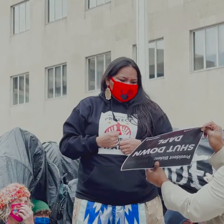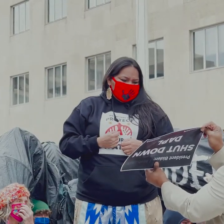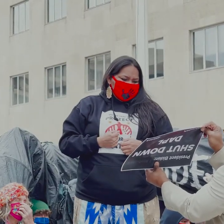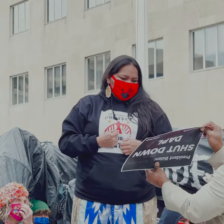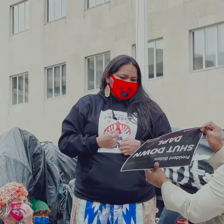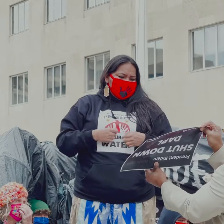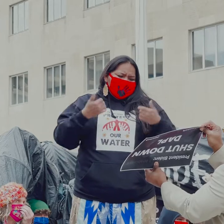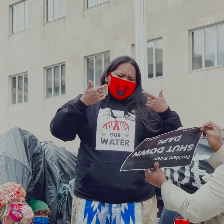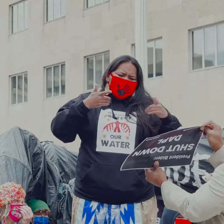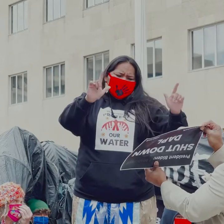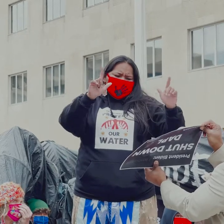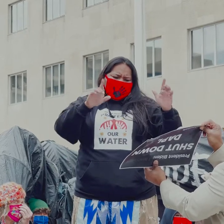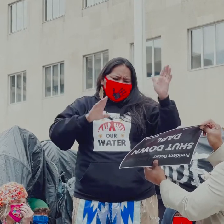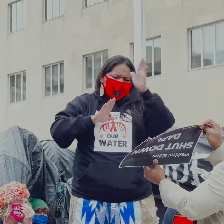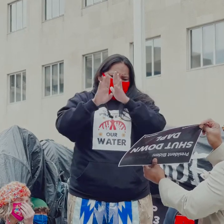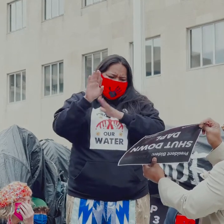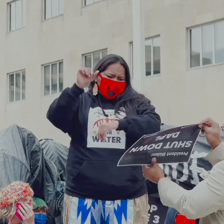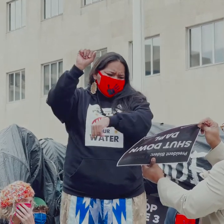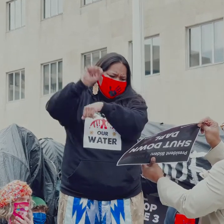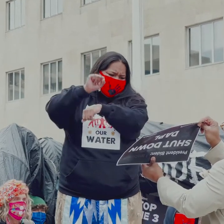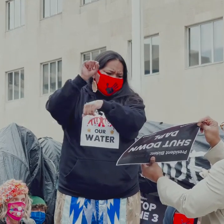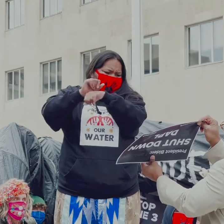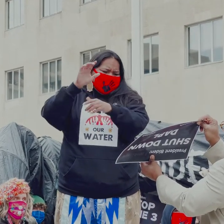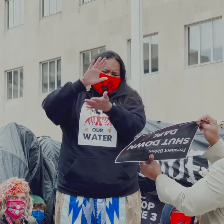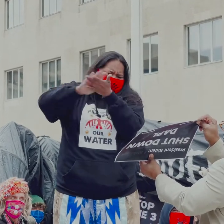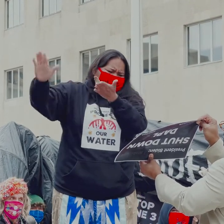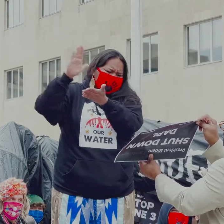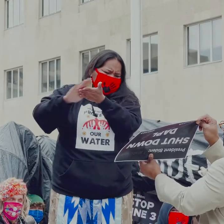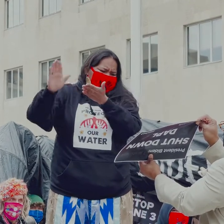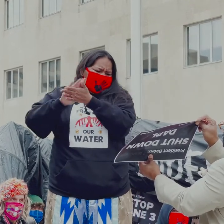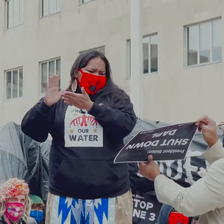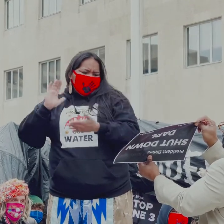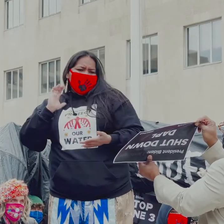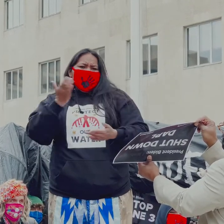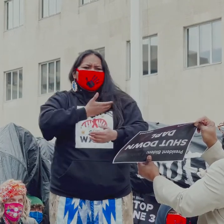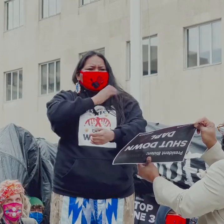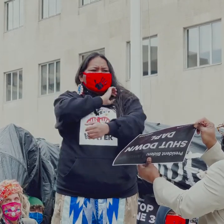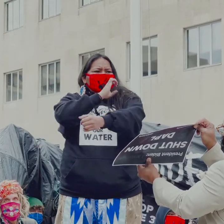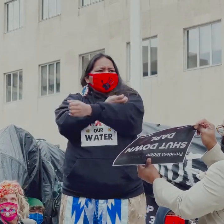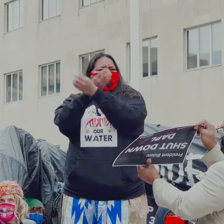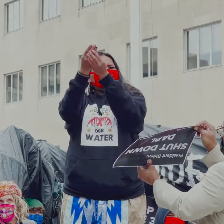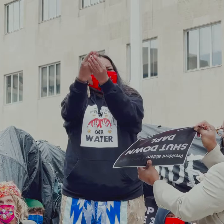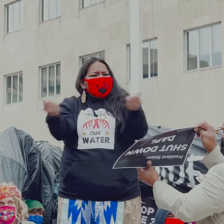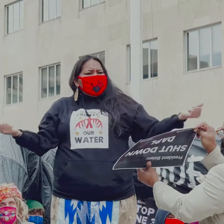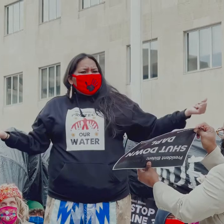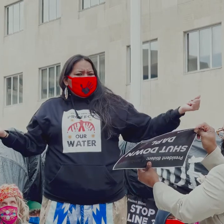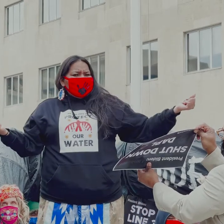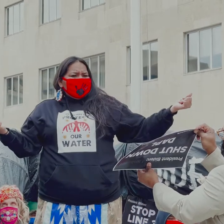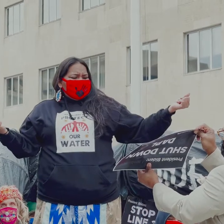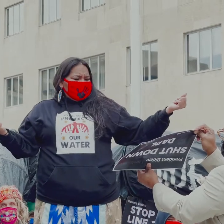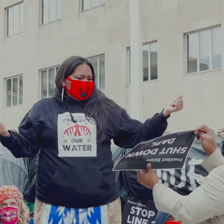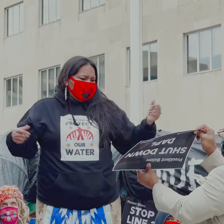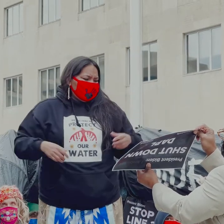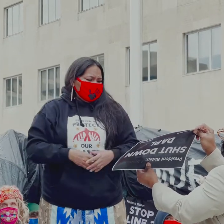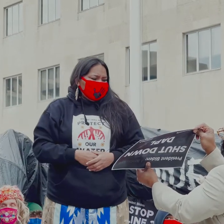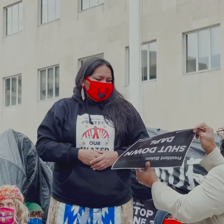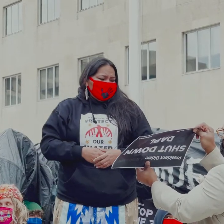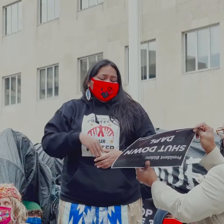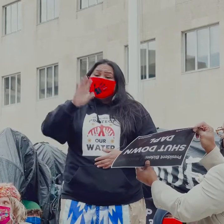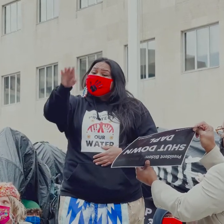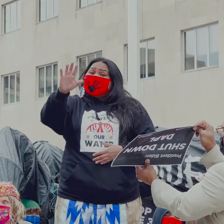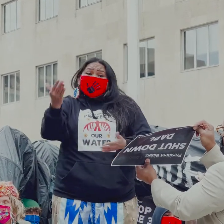Let's all work hard. Let's all work hard developing cleaner solutions to our energy needs.